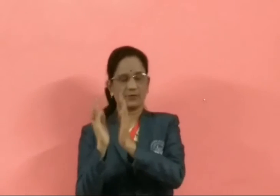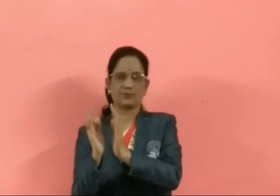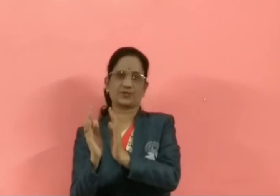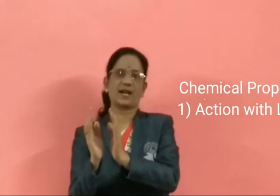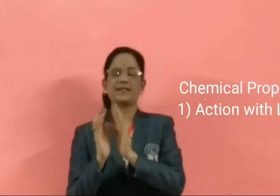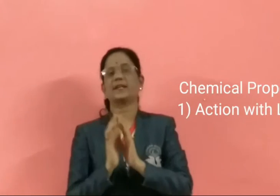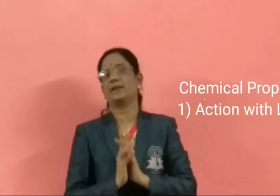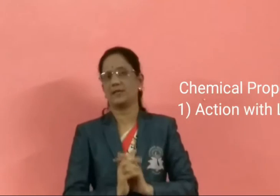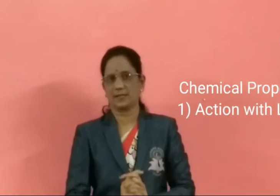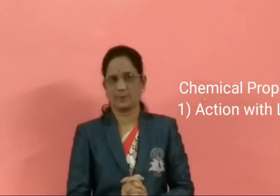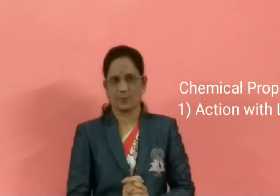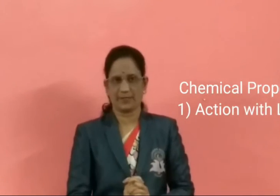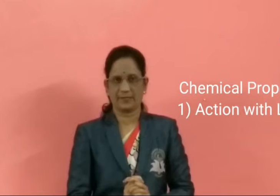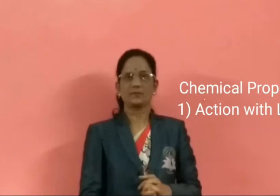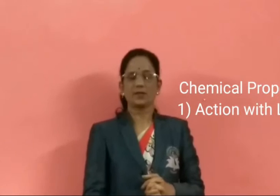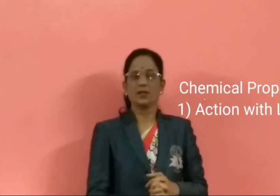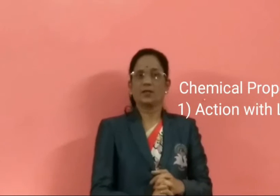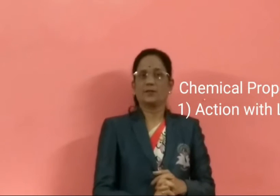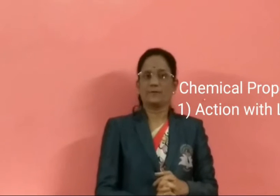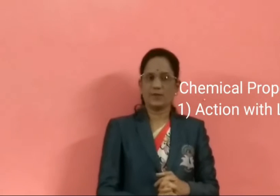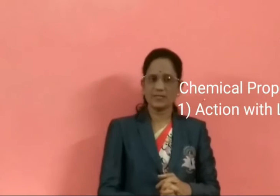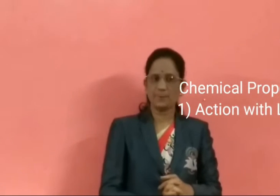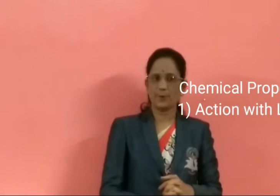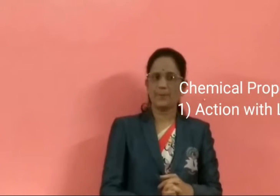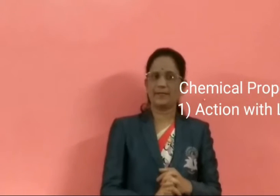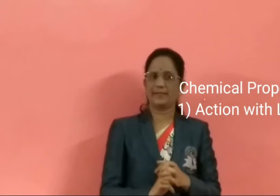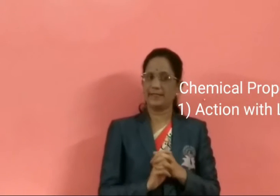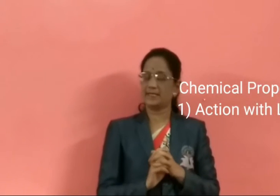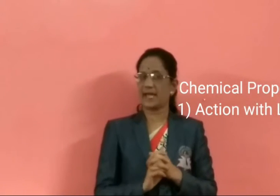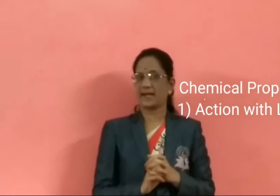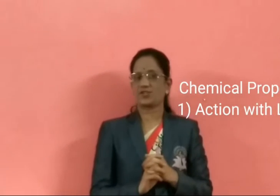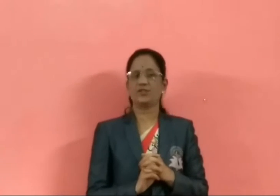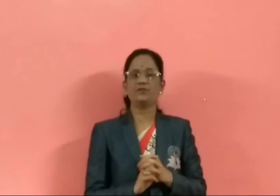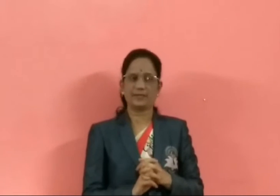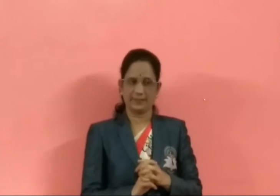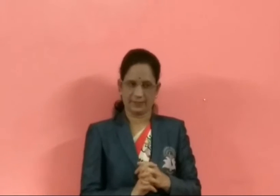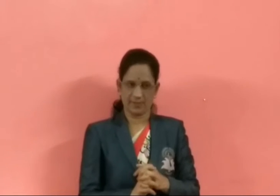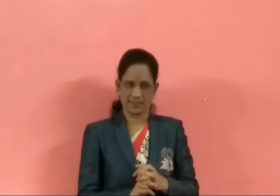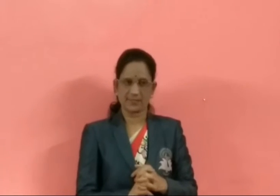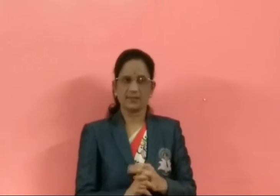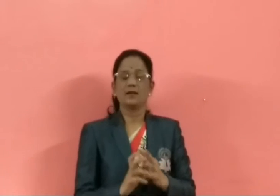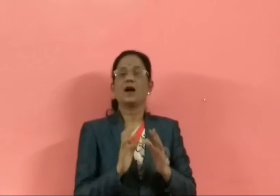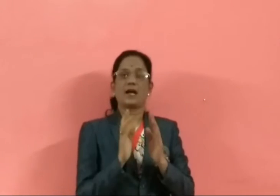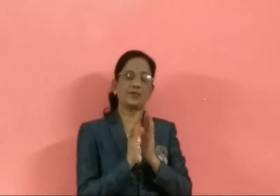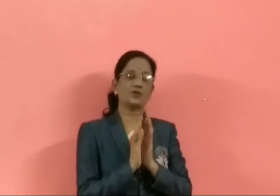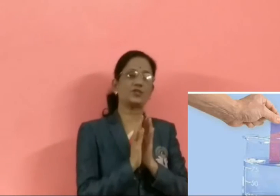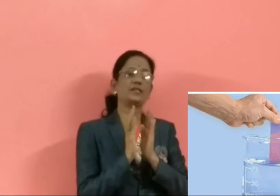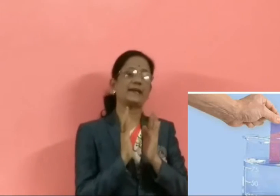to start the chemical properties. The first property is action with litmus. Hydrogen gas